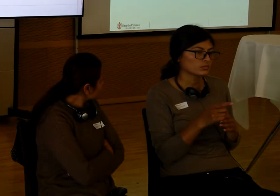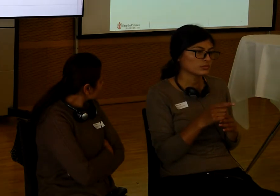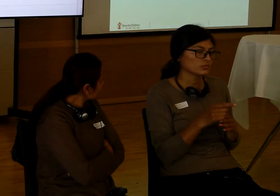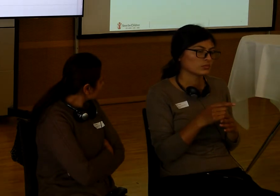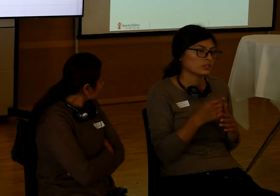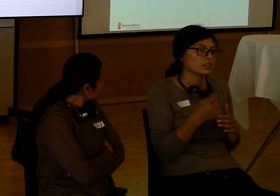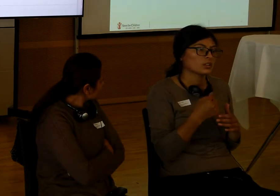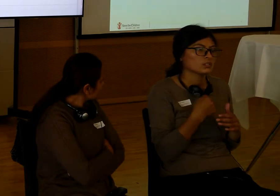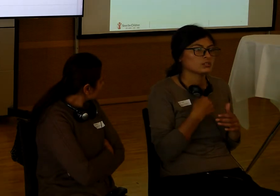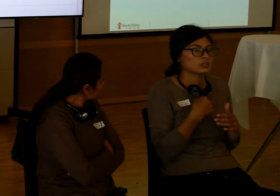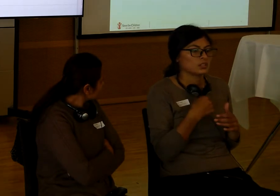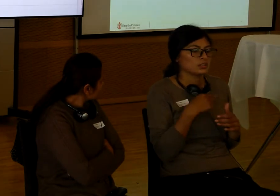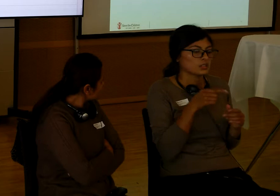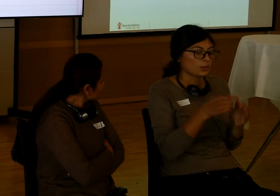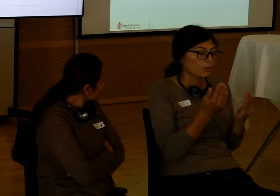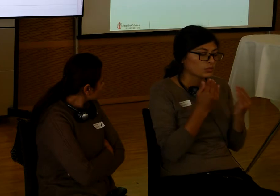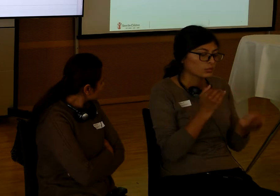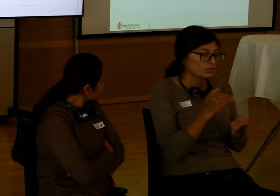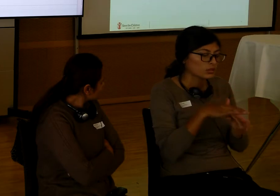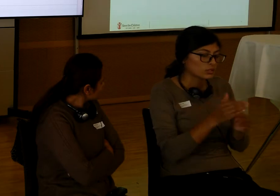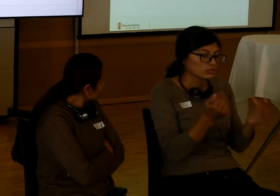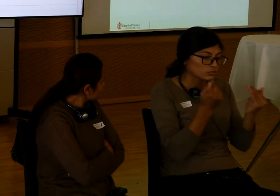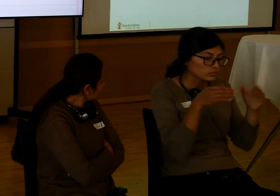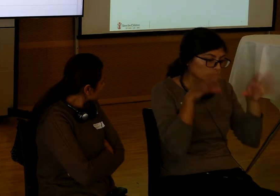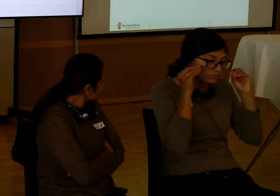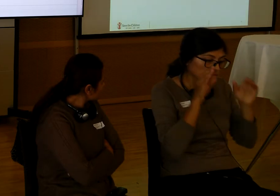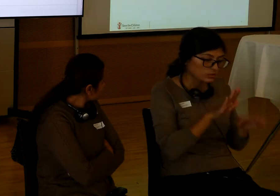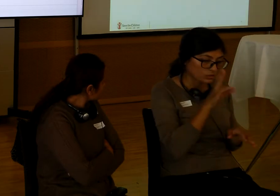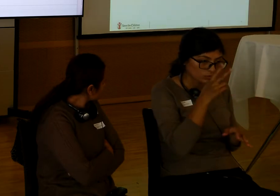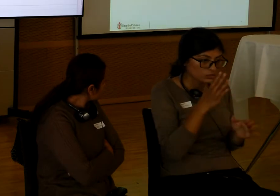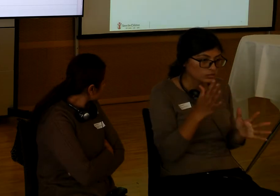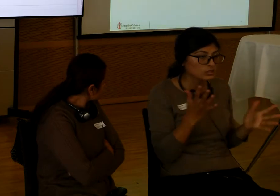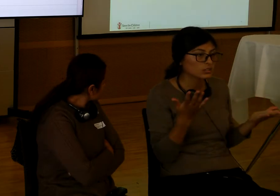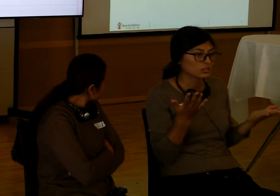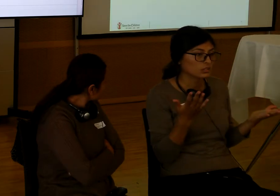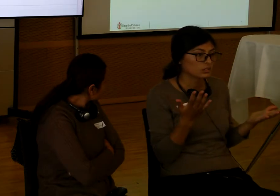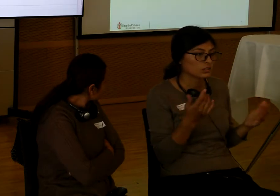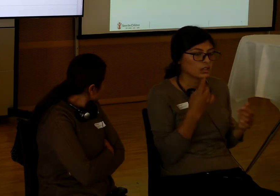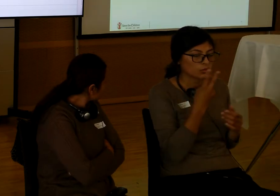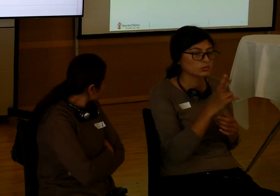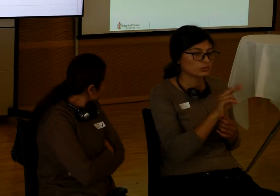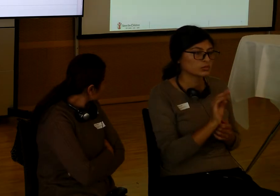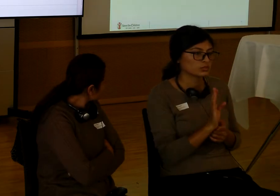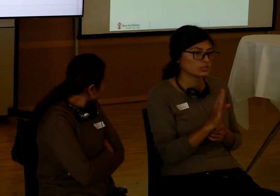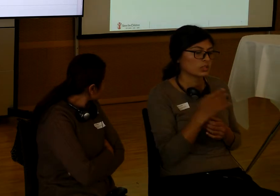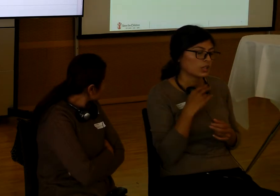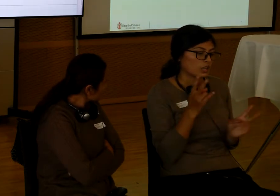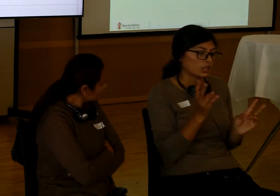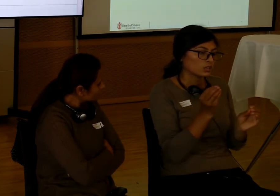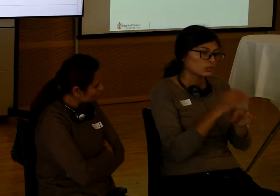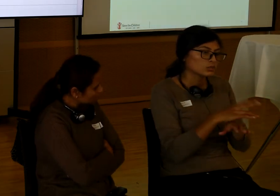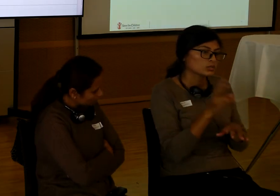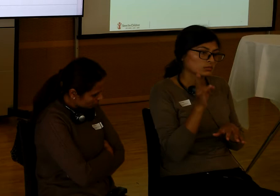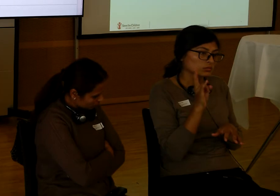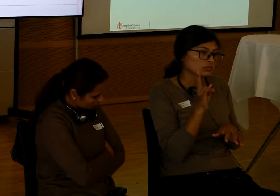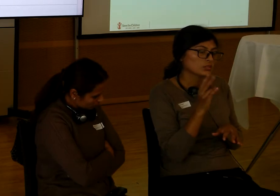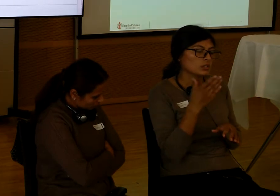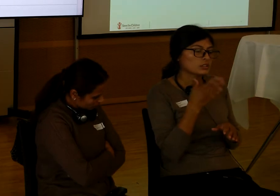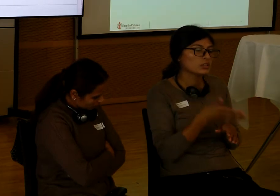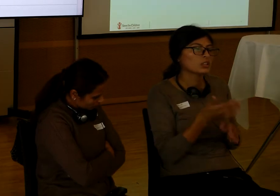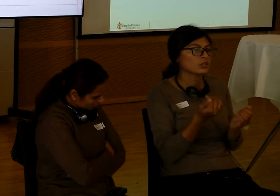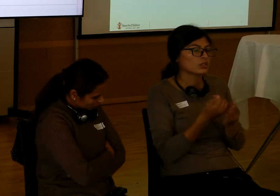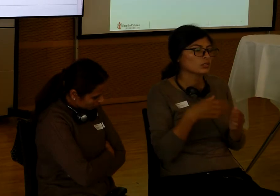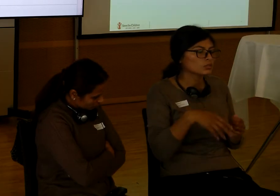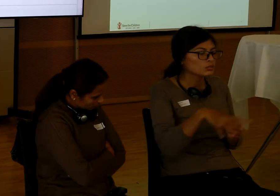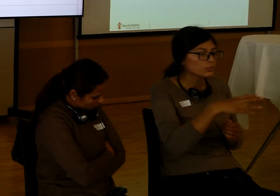they are stigmatized at school. As we have seen before, inclusive education enables all children to